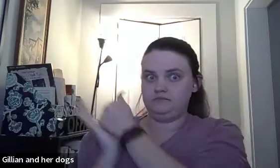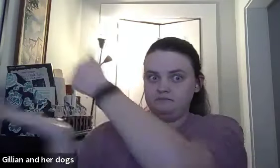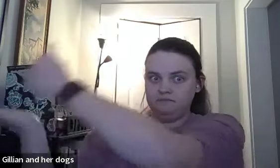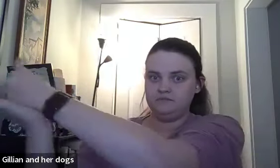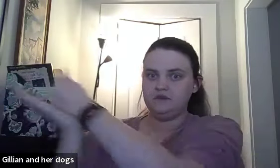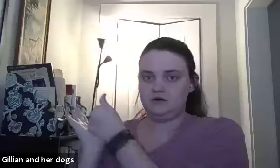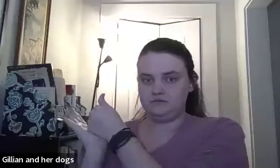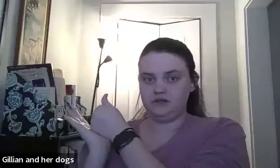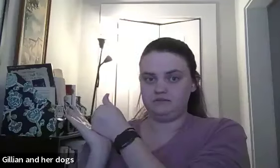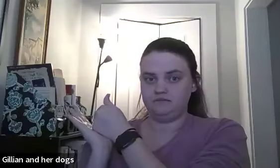me, help me.